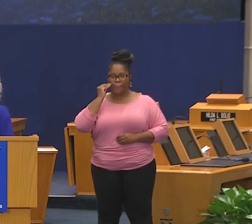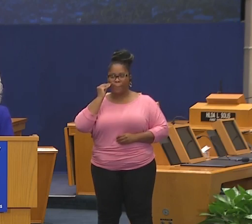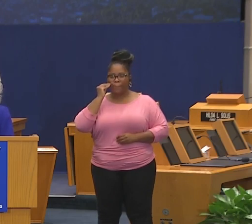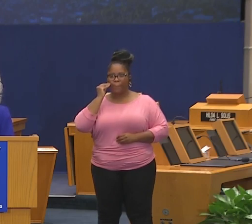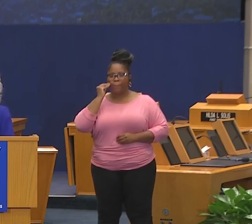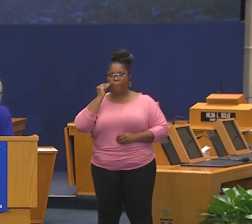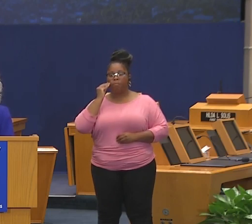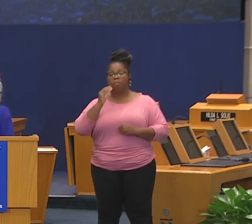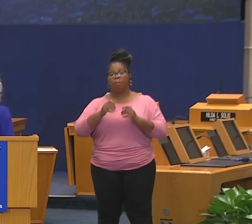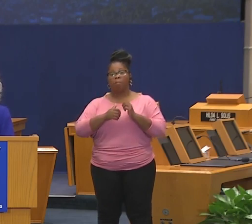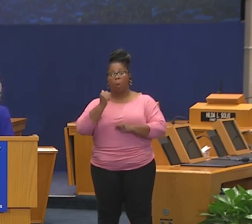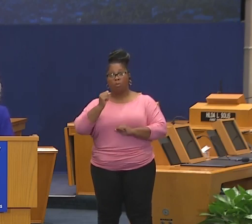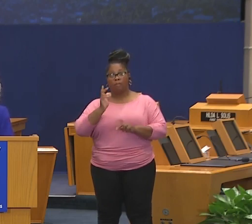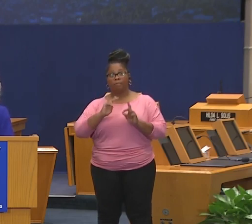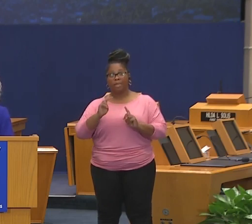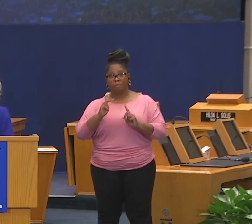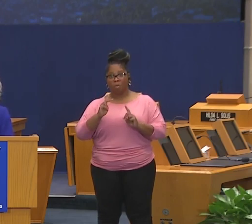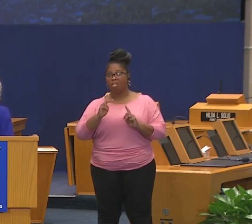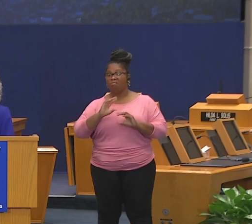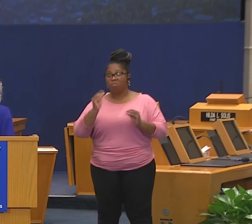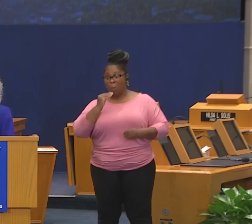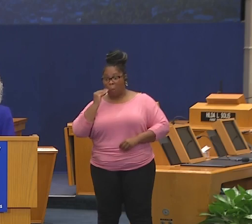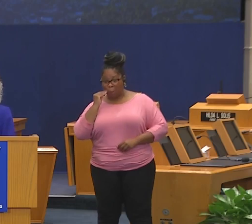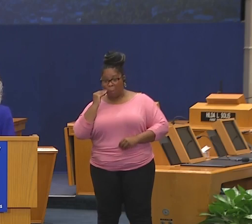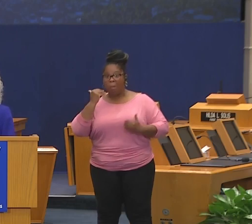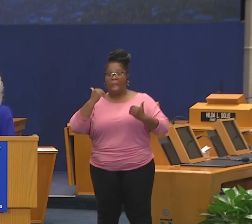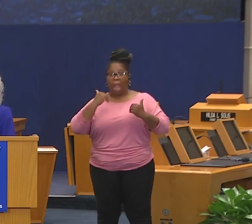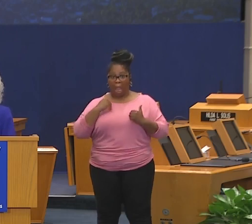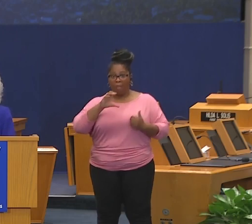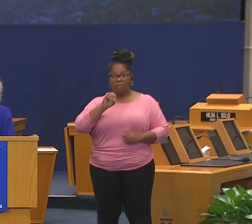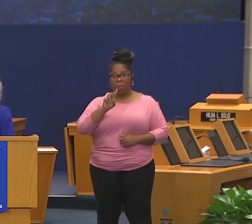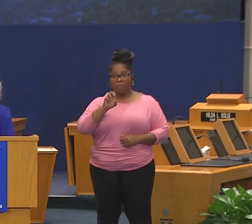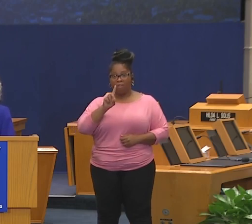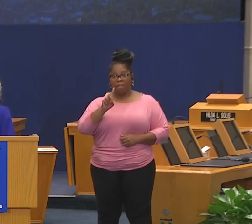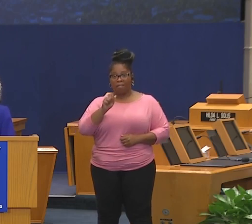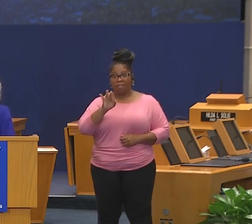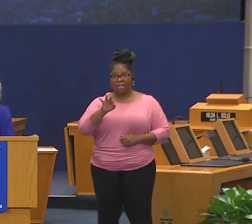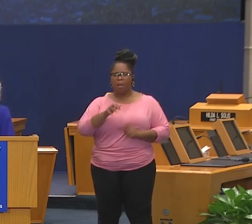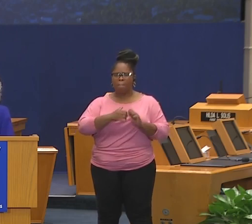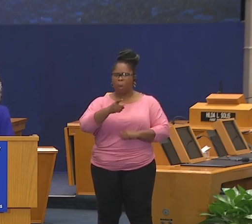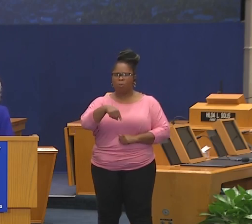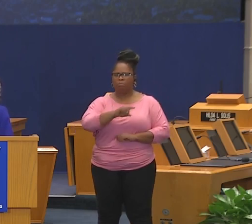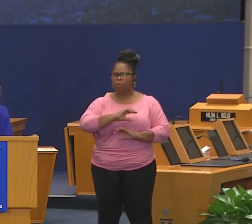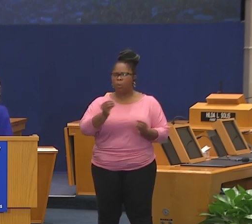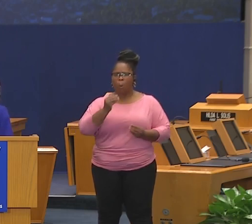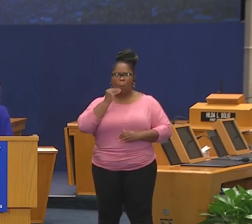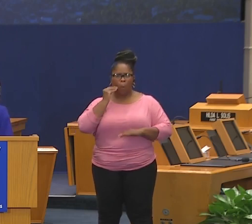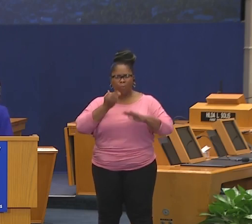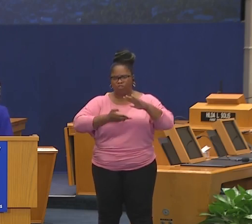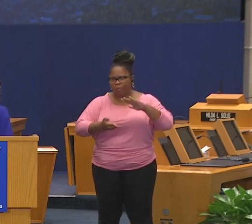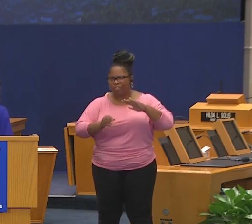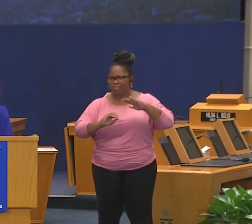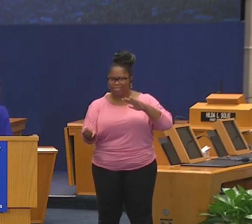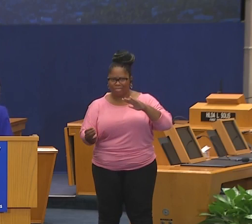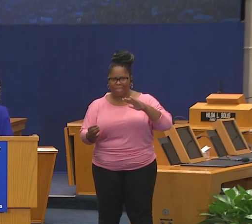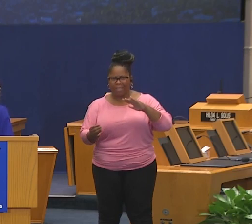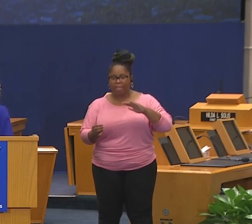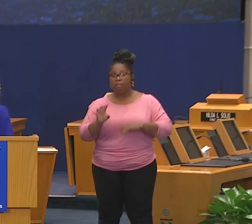are positive for COVID-19 and are experiencing homelessness are unsheltered. 7 people were